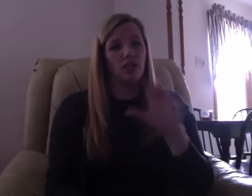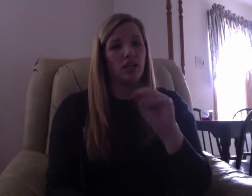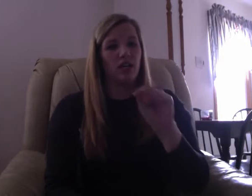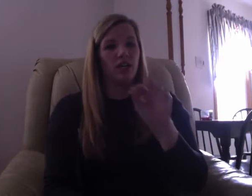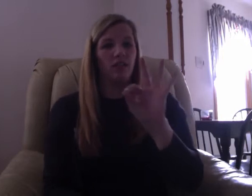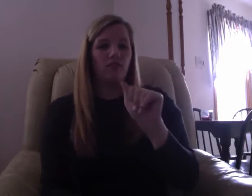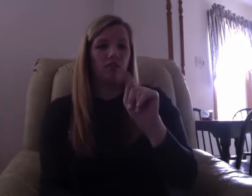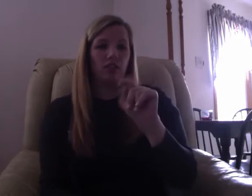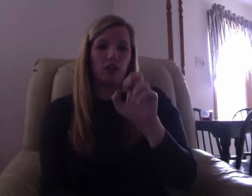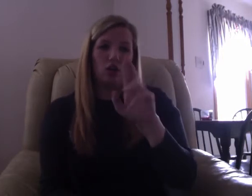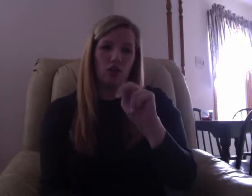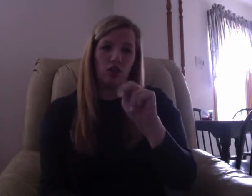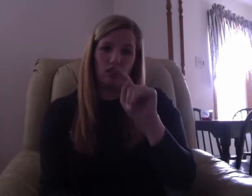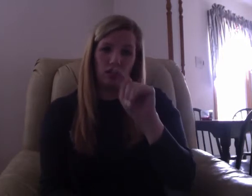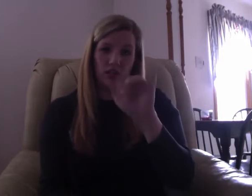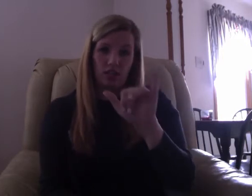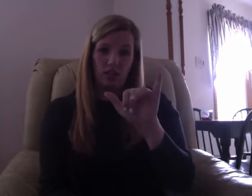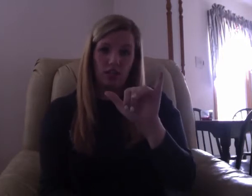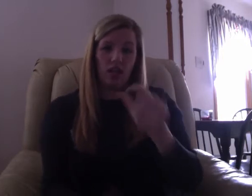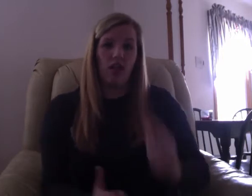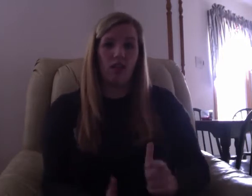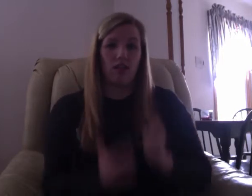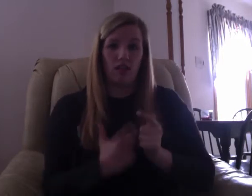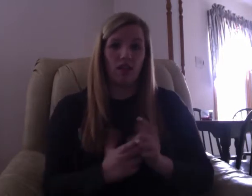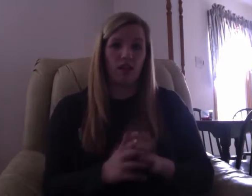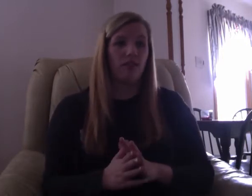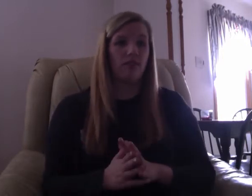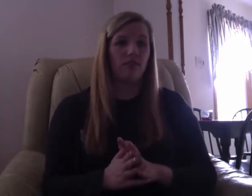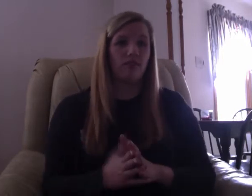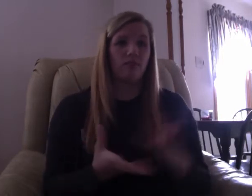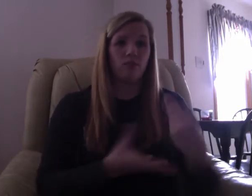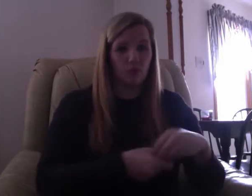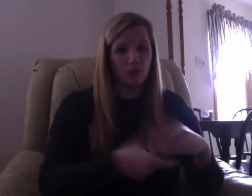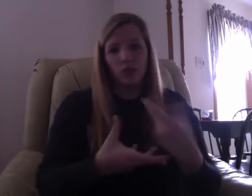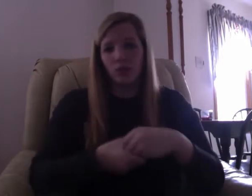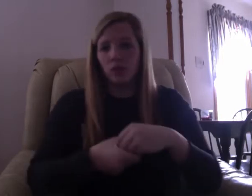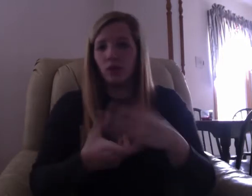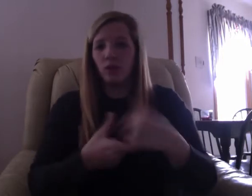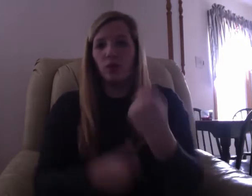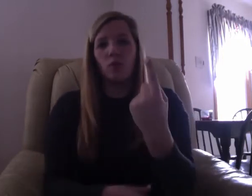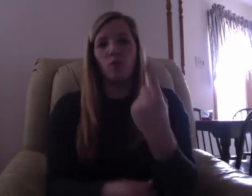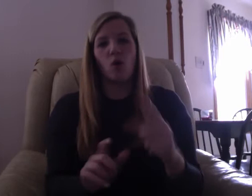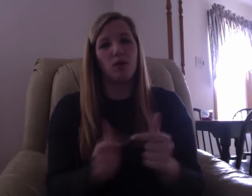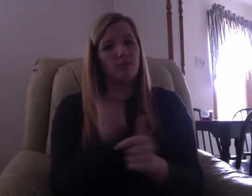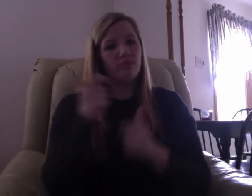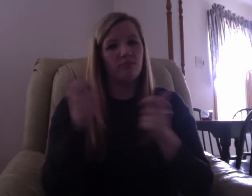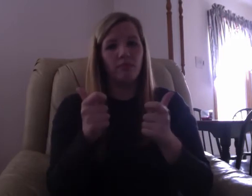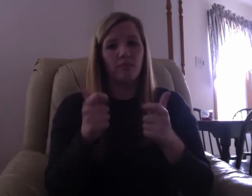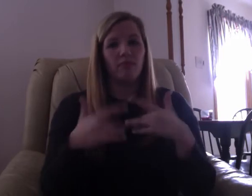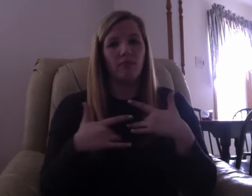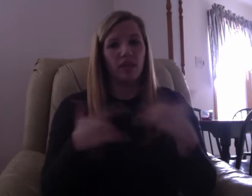things as far as at least participating in one event each semester, major events, and